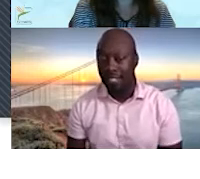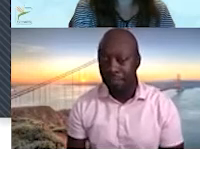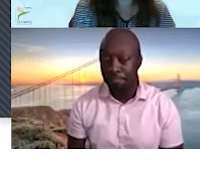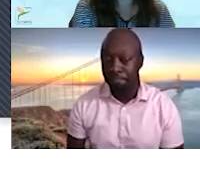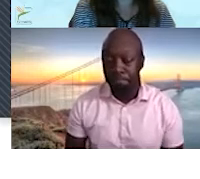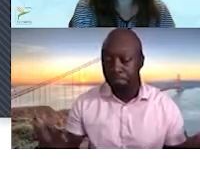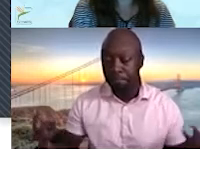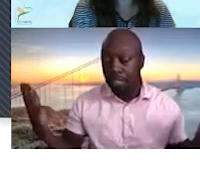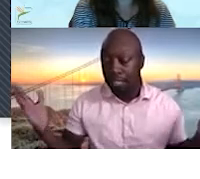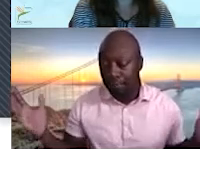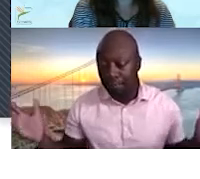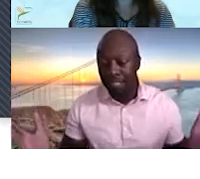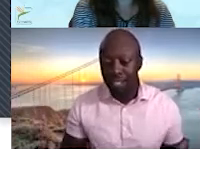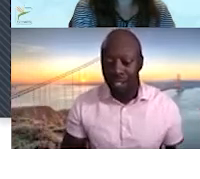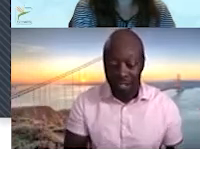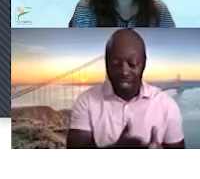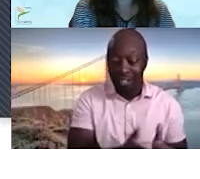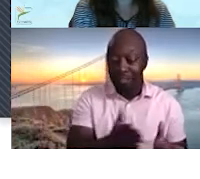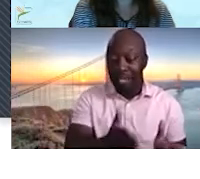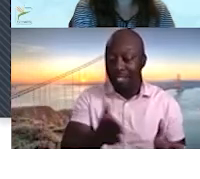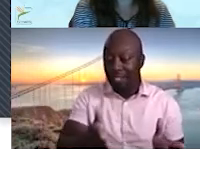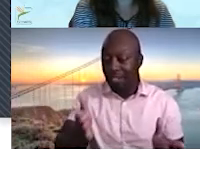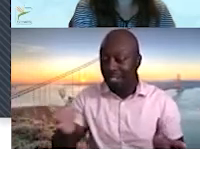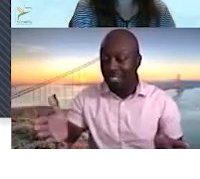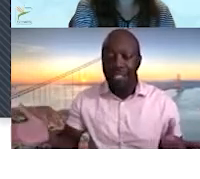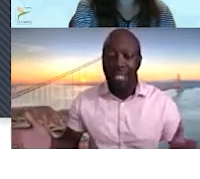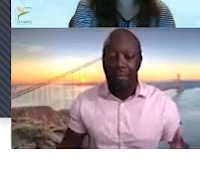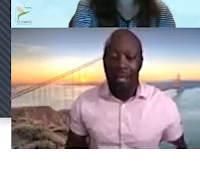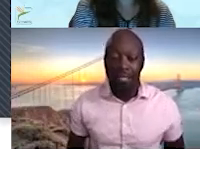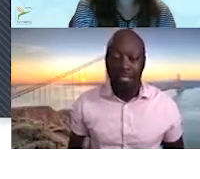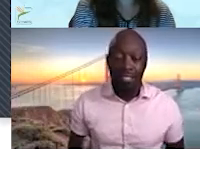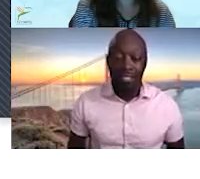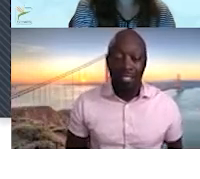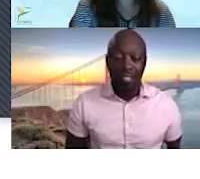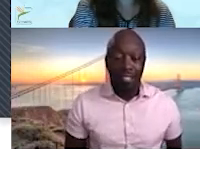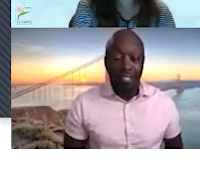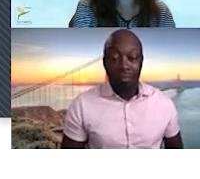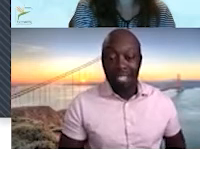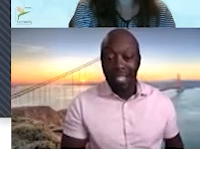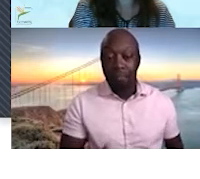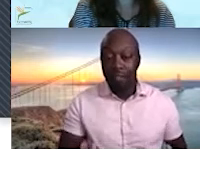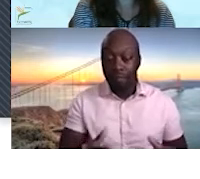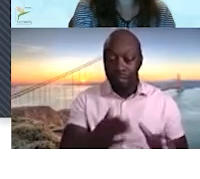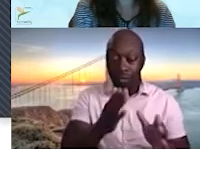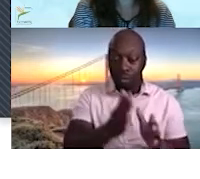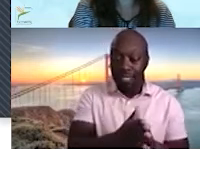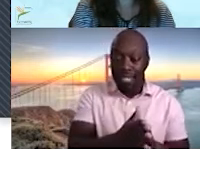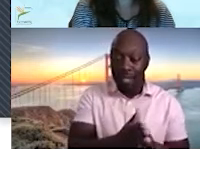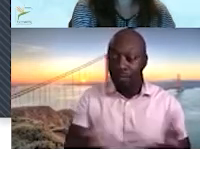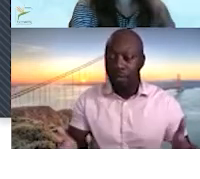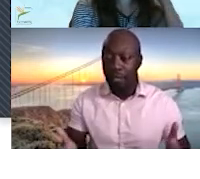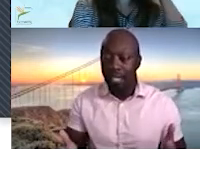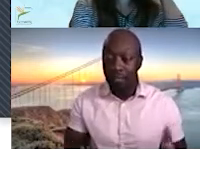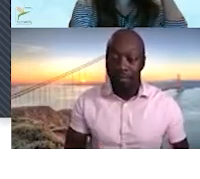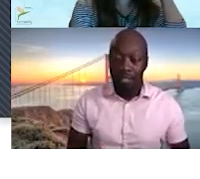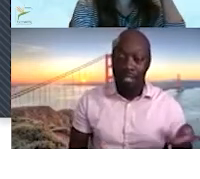okay? All done? Like, you might even do it just every time it happens. So it might not be one time a